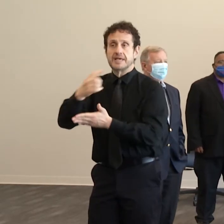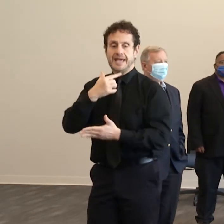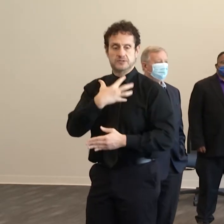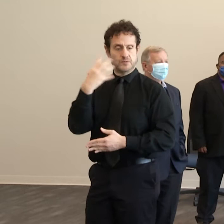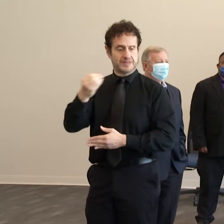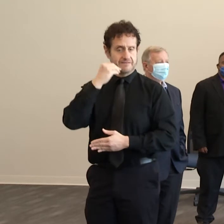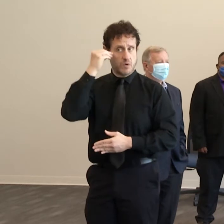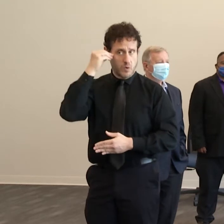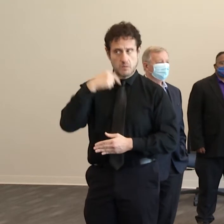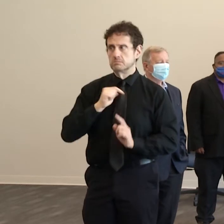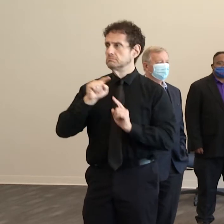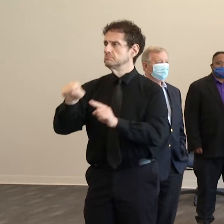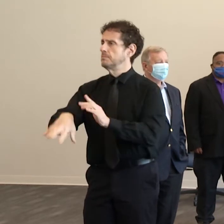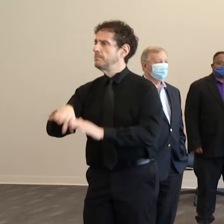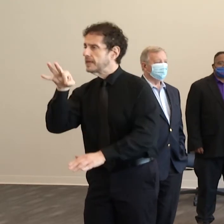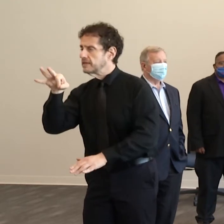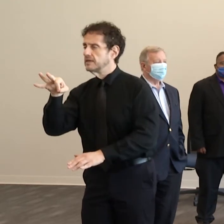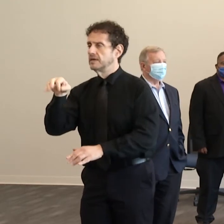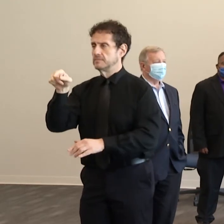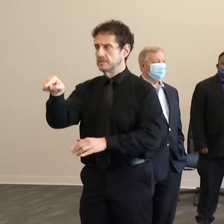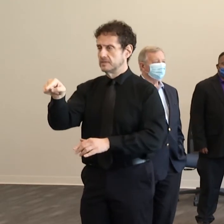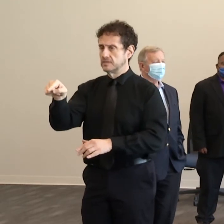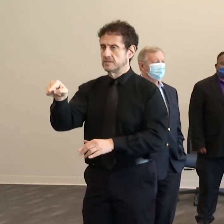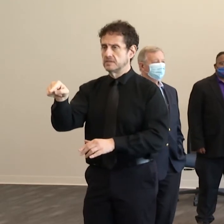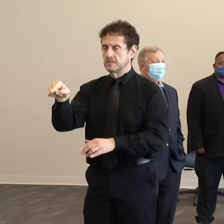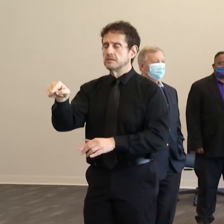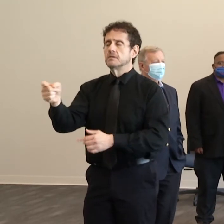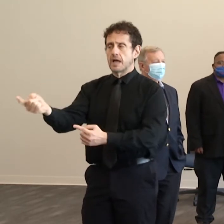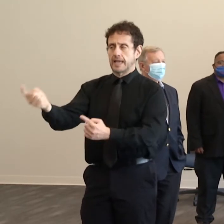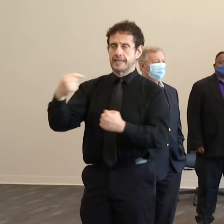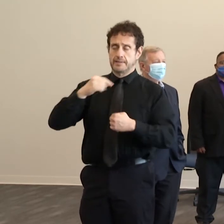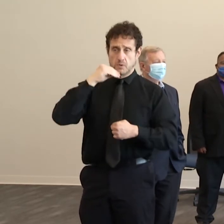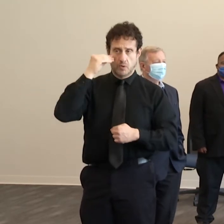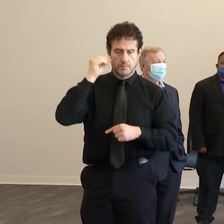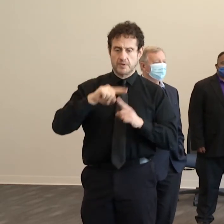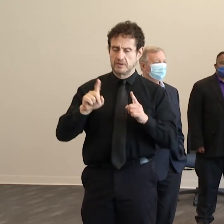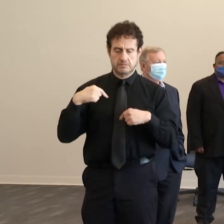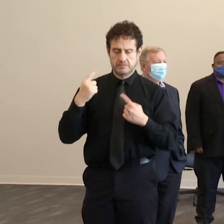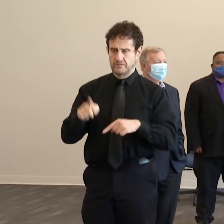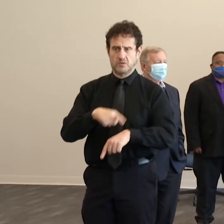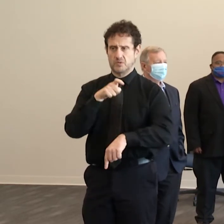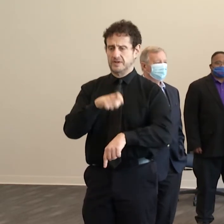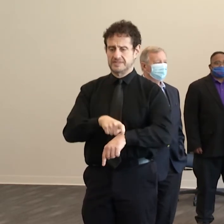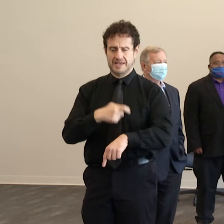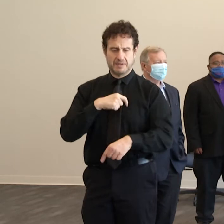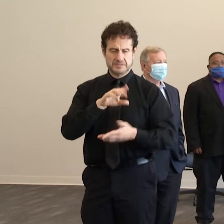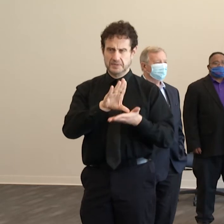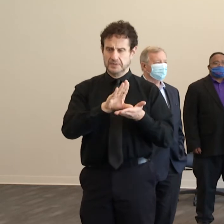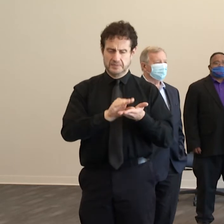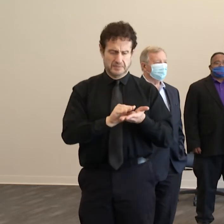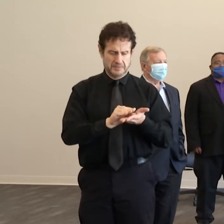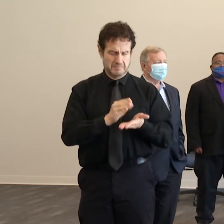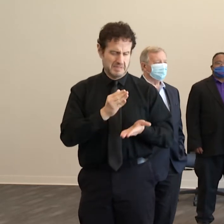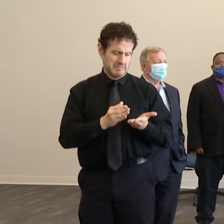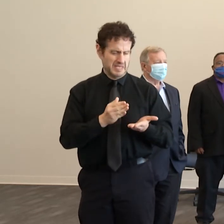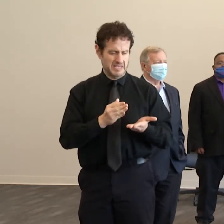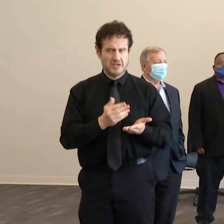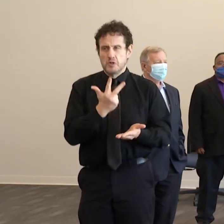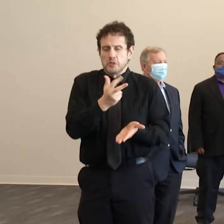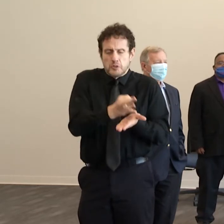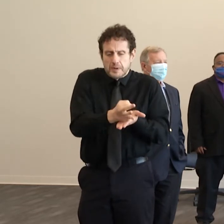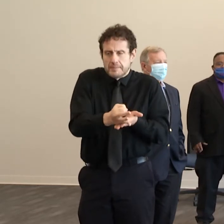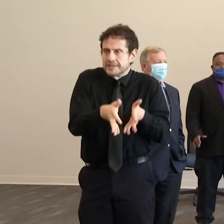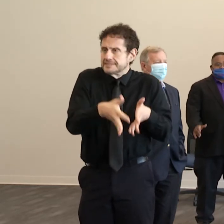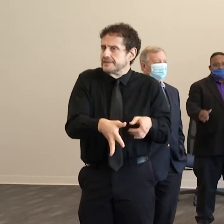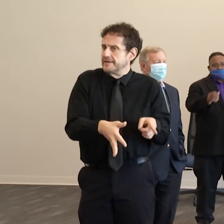up. I got that. But after so long a time, I was down to I'll say about 3